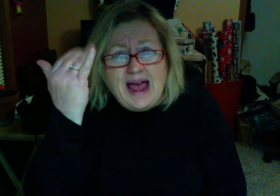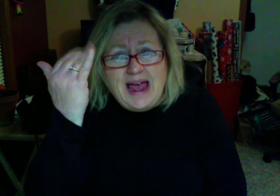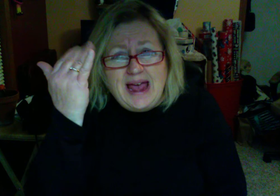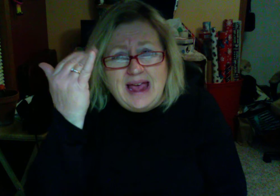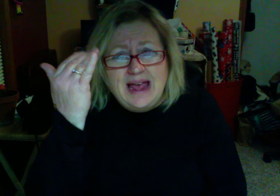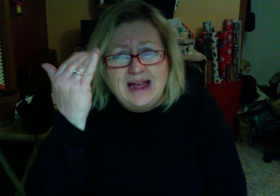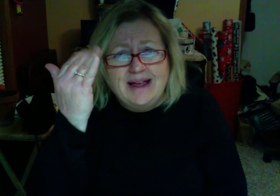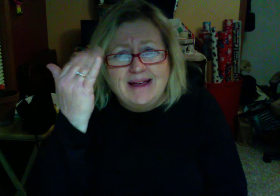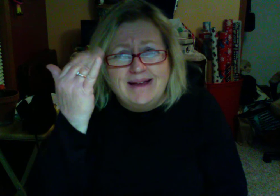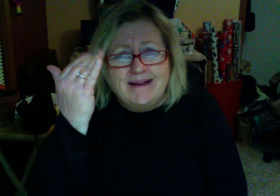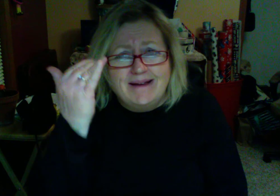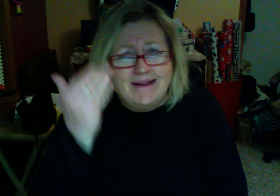why?